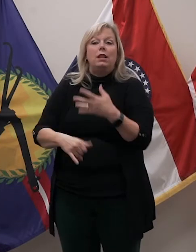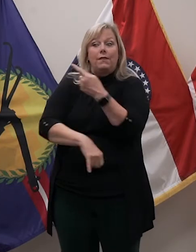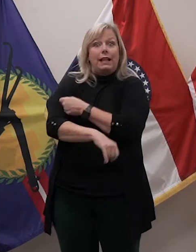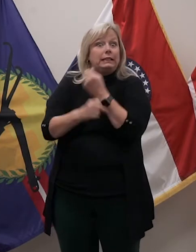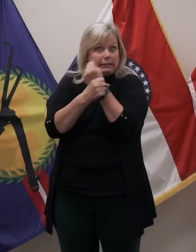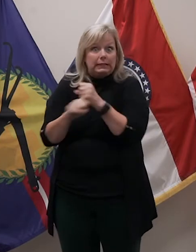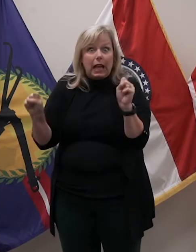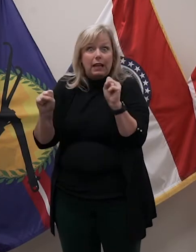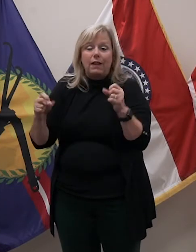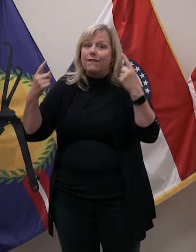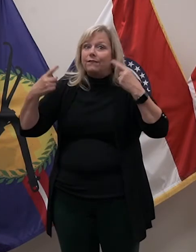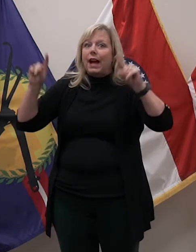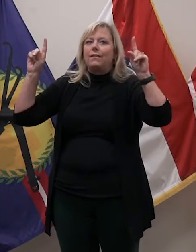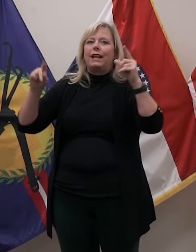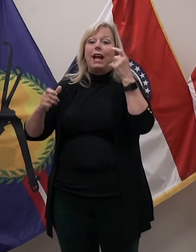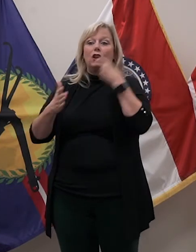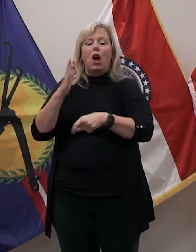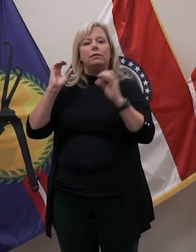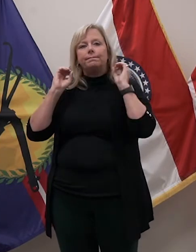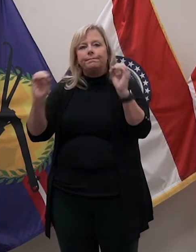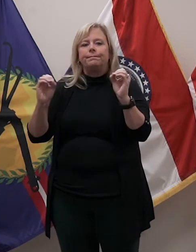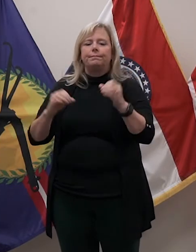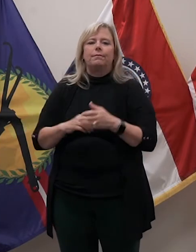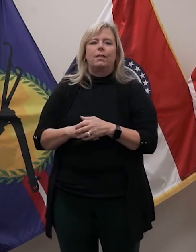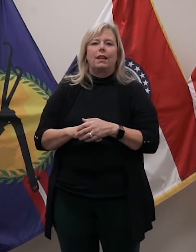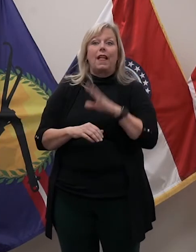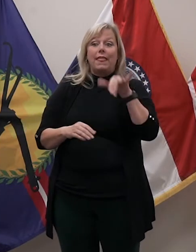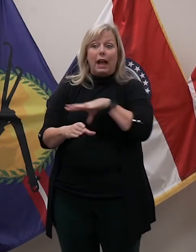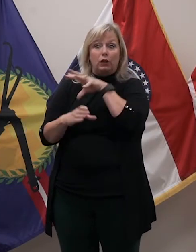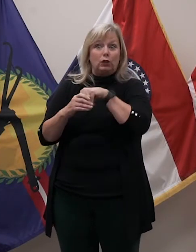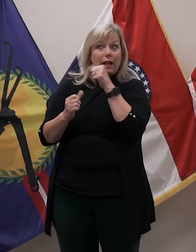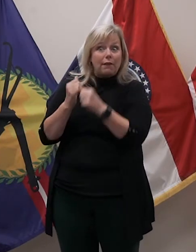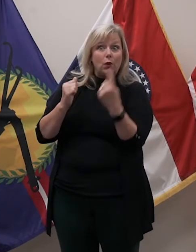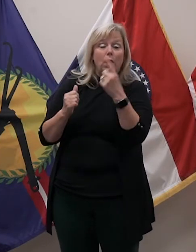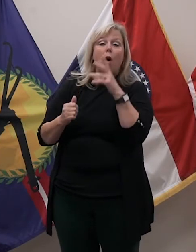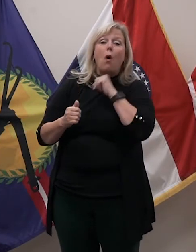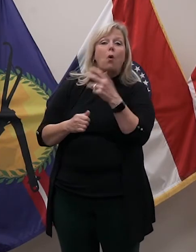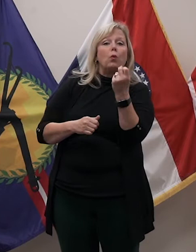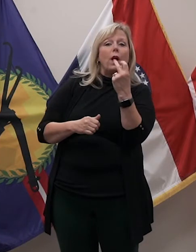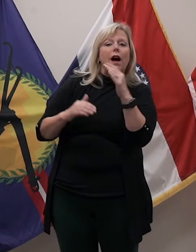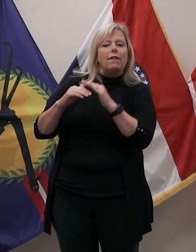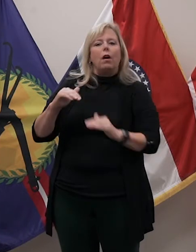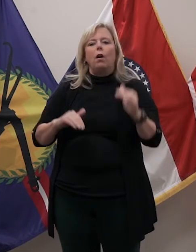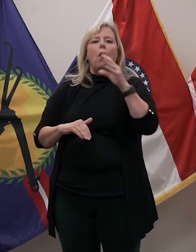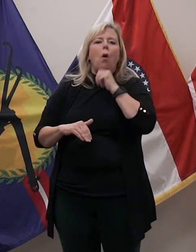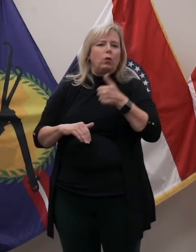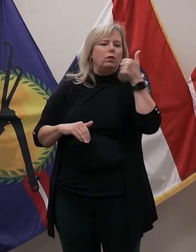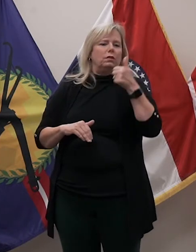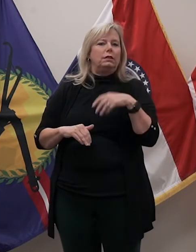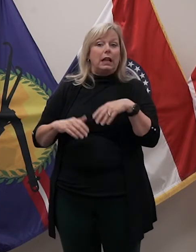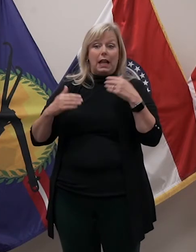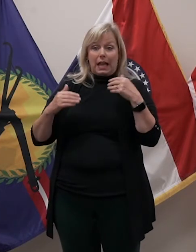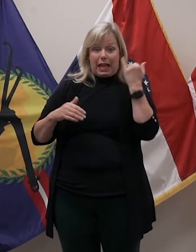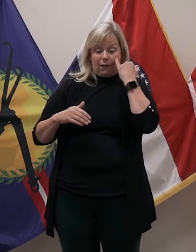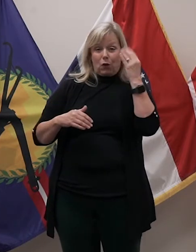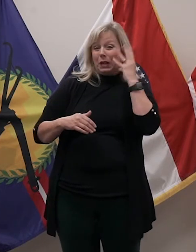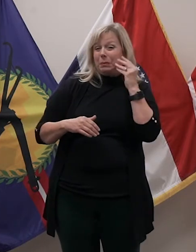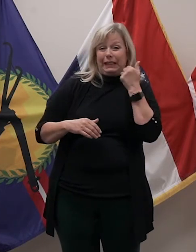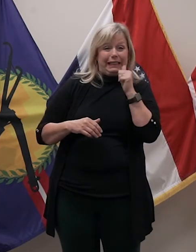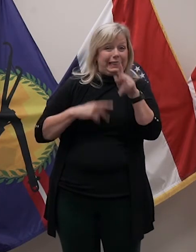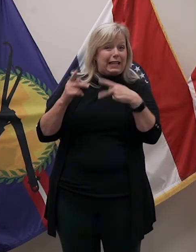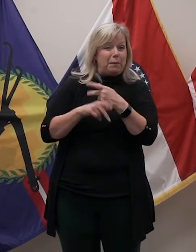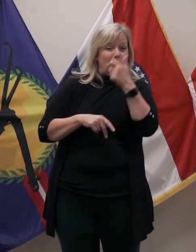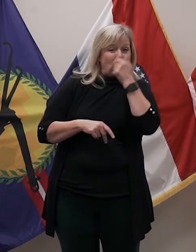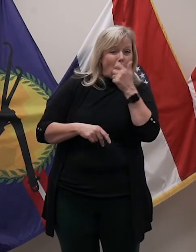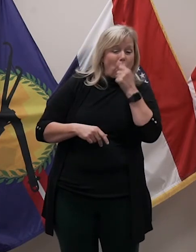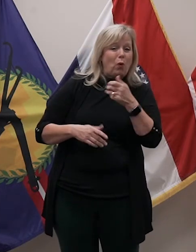safe, effective, and free. And that goes for everyone 12 and older. Get tested if you experience any cold